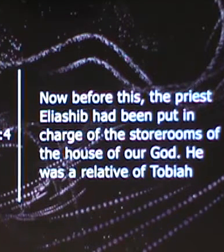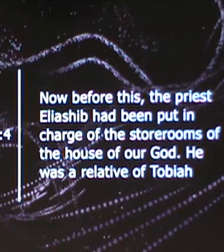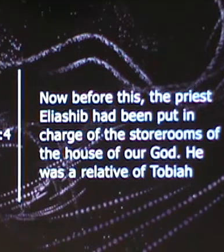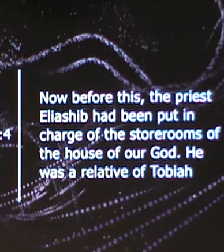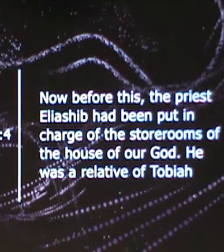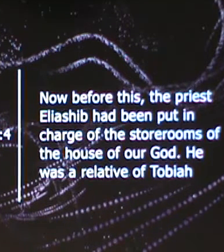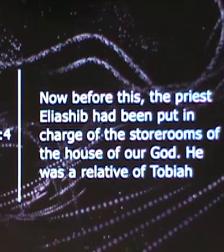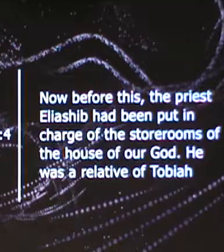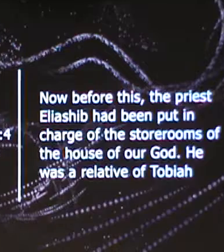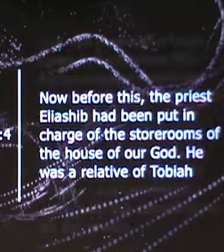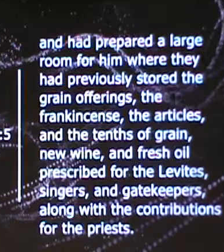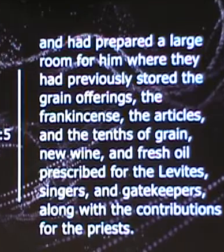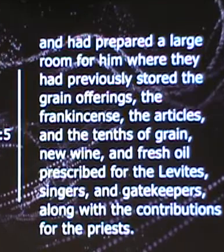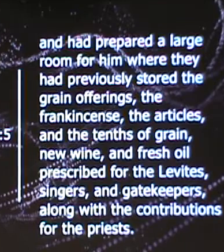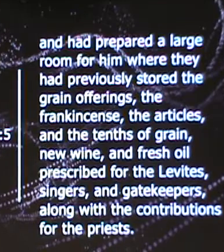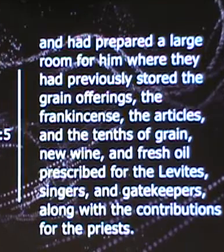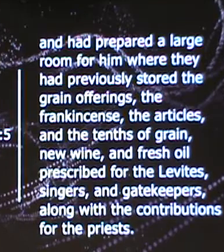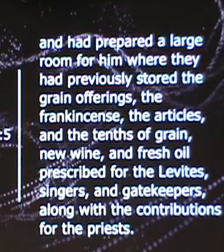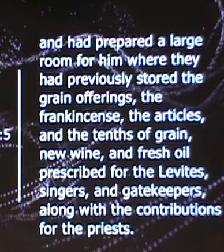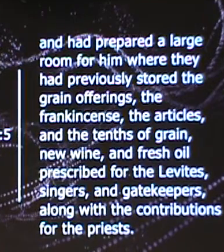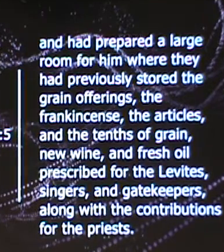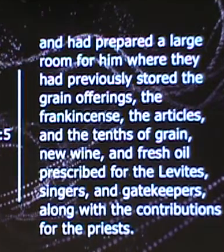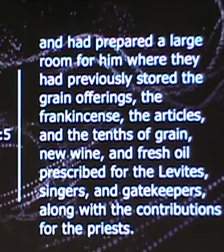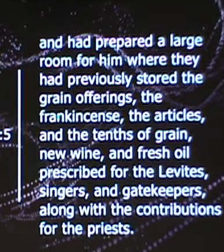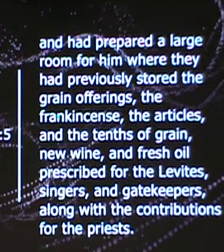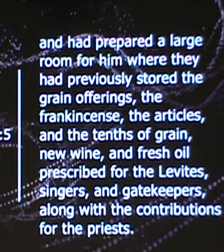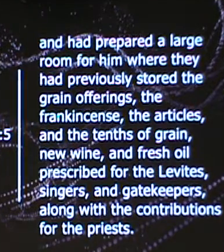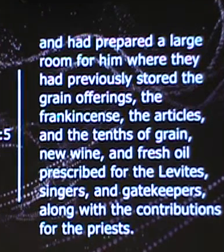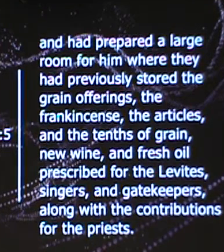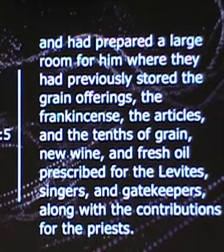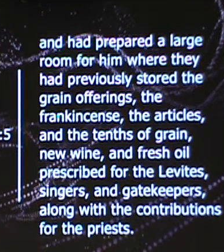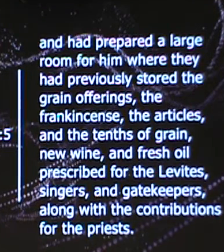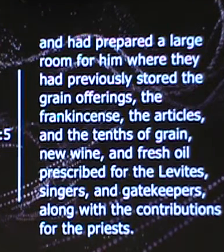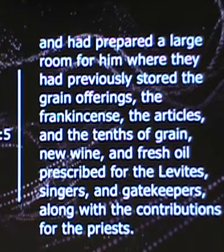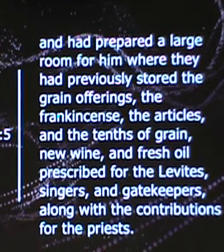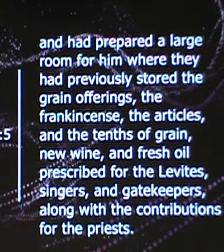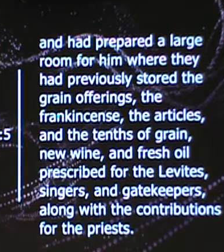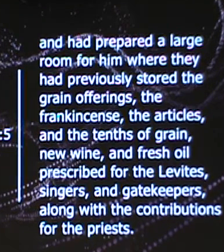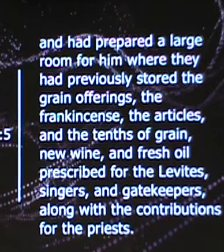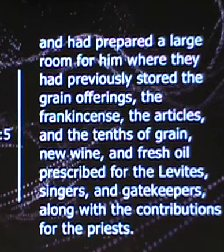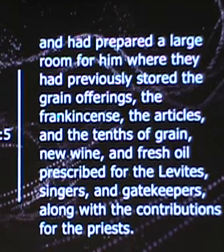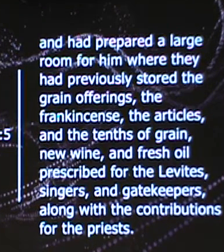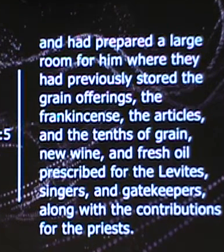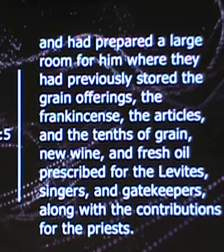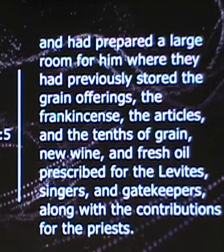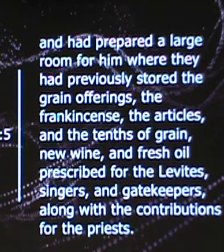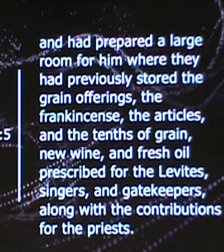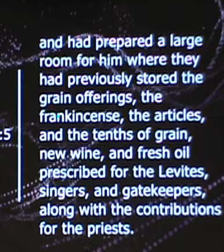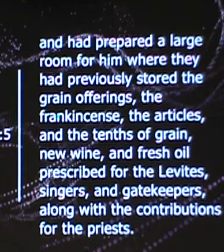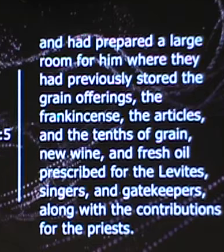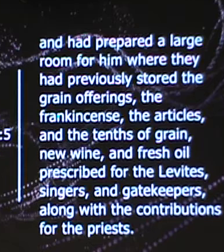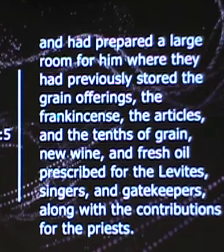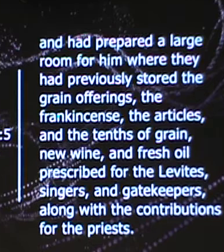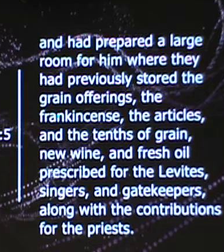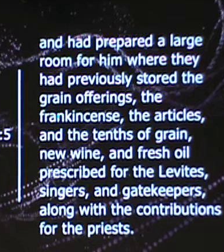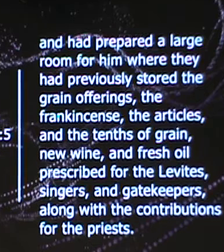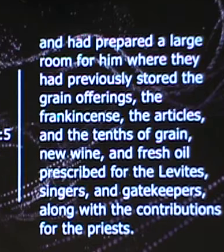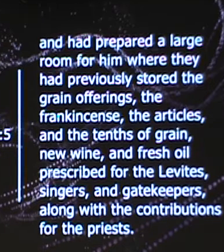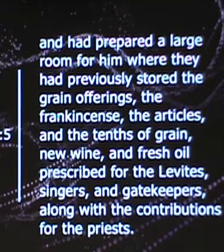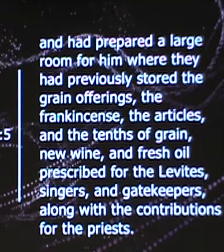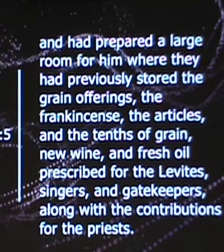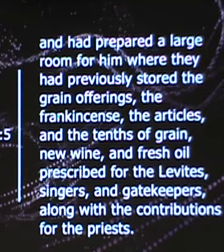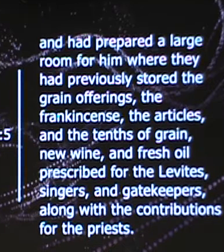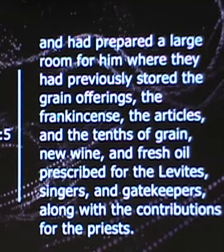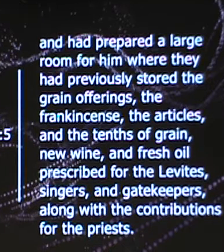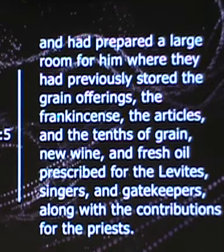God, he was a relative of Tobiah and had prepared a large room for him where they had previously stored for the grain offerings, the